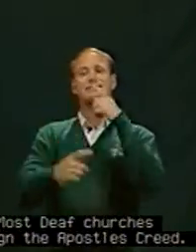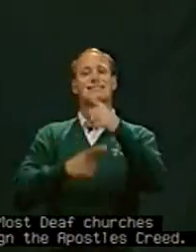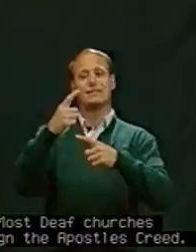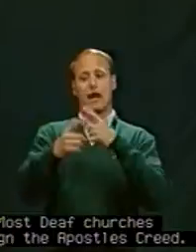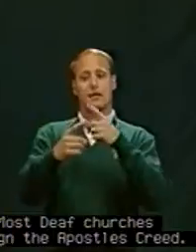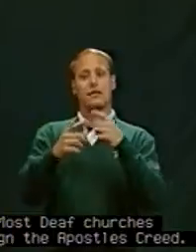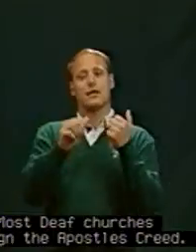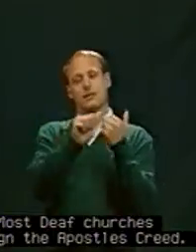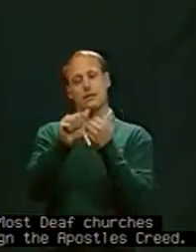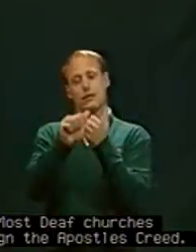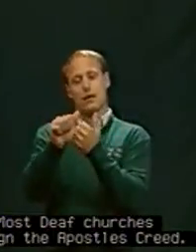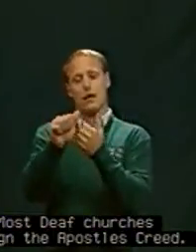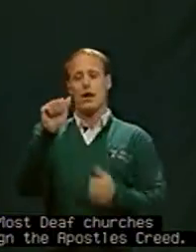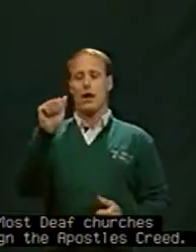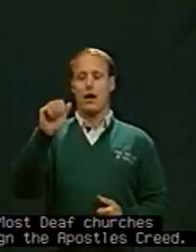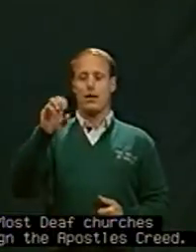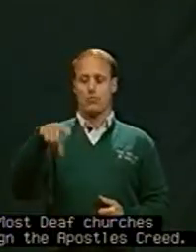Most deaf churches sign the Apostles' Creed.